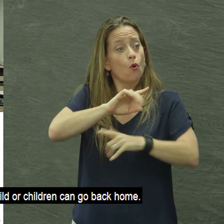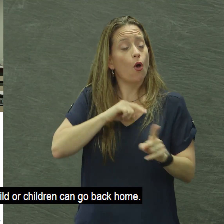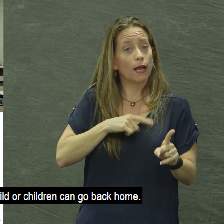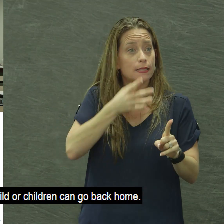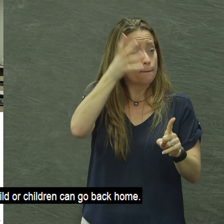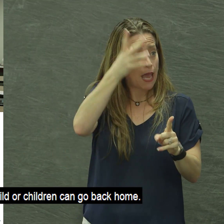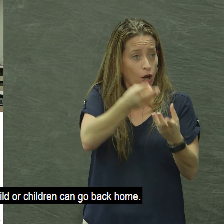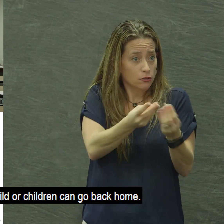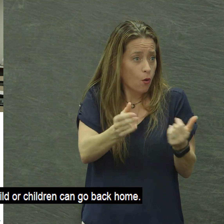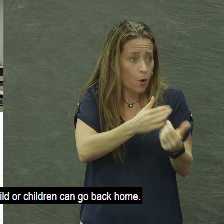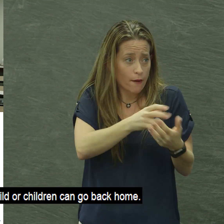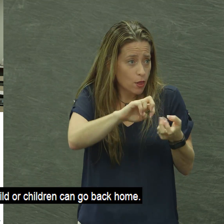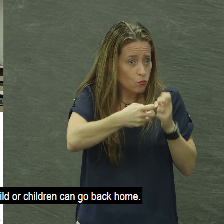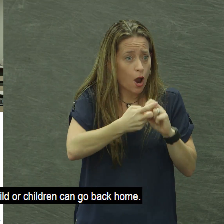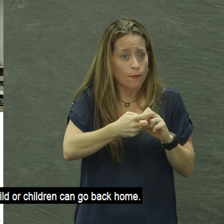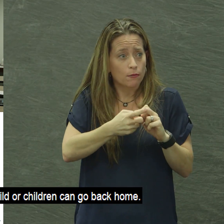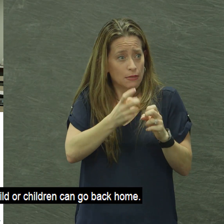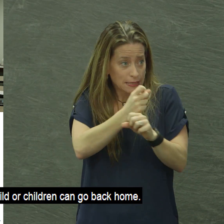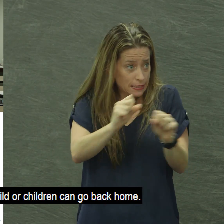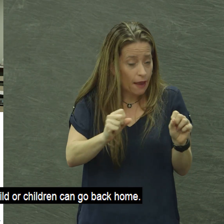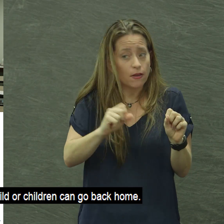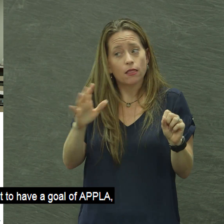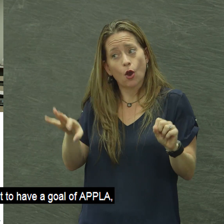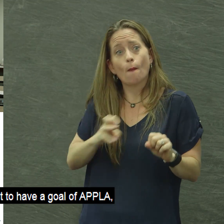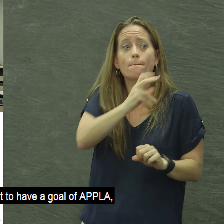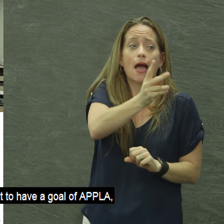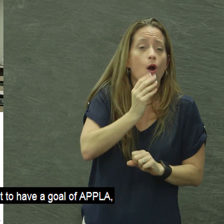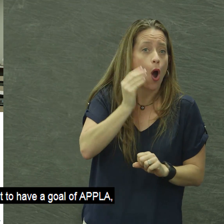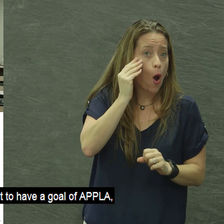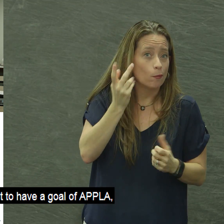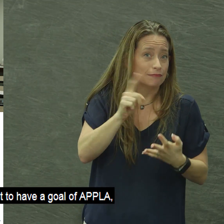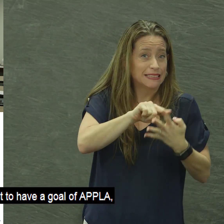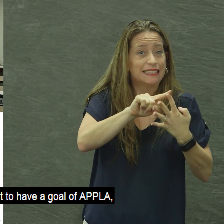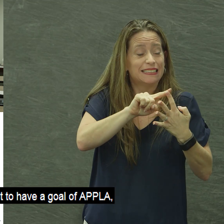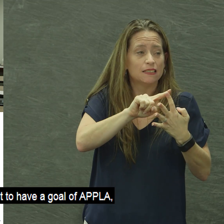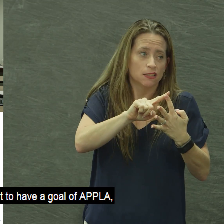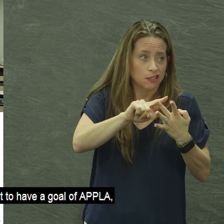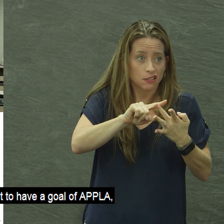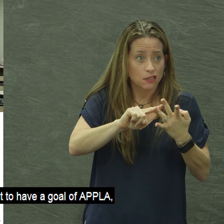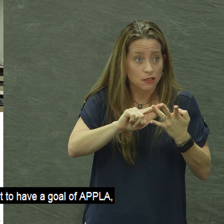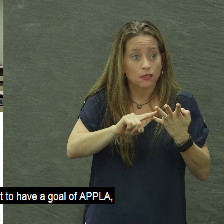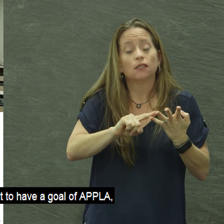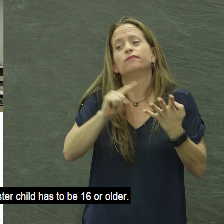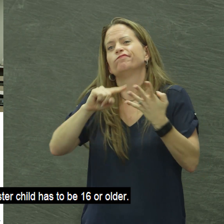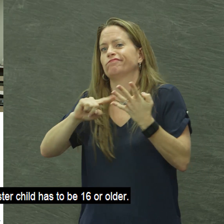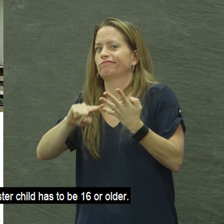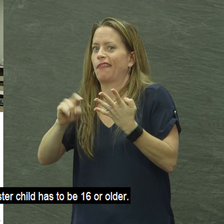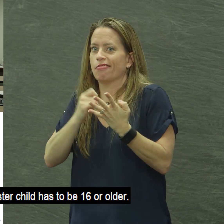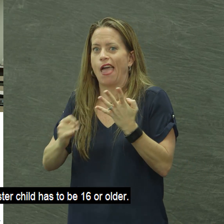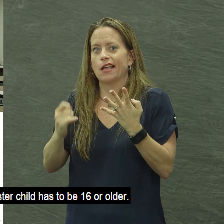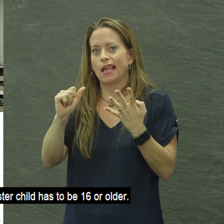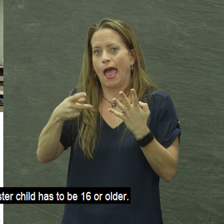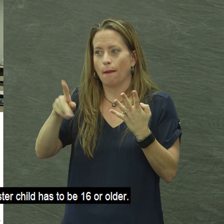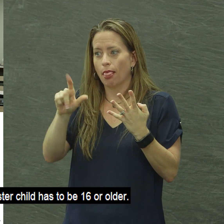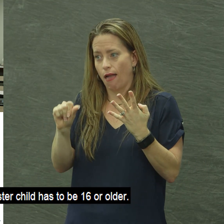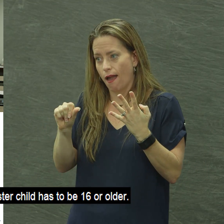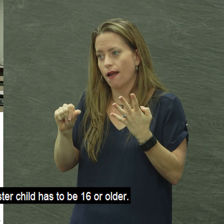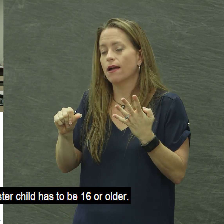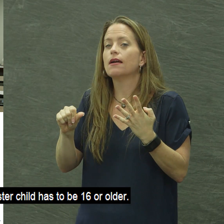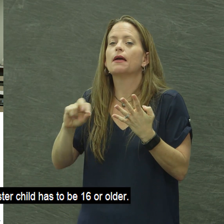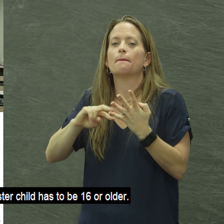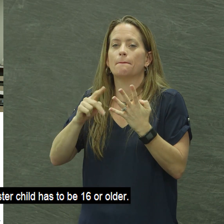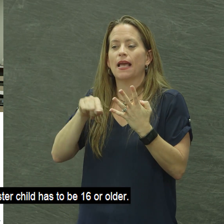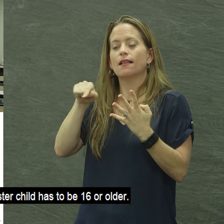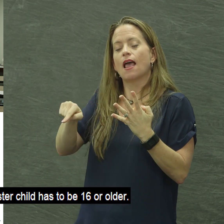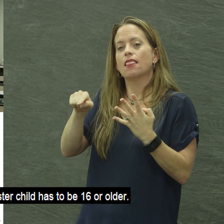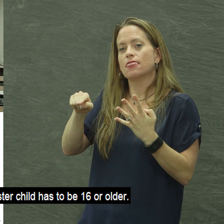the child or children can go back home. But to have a goal of APLA, the foster child has to be 16